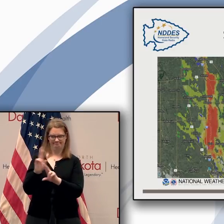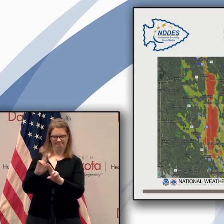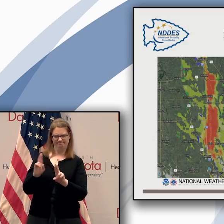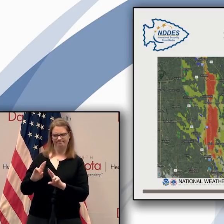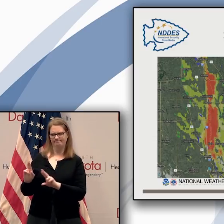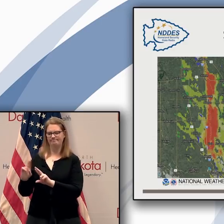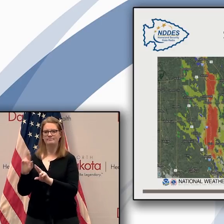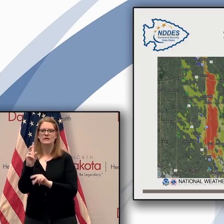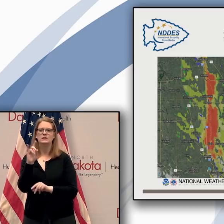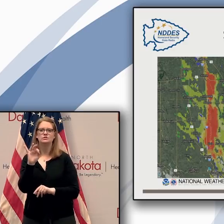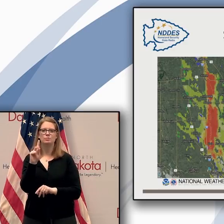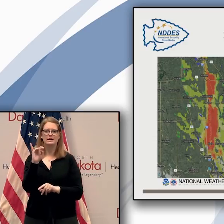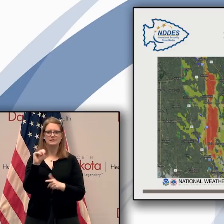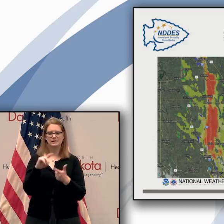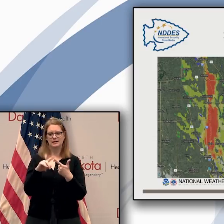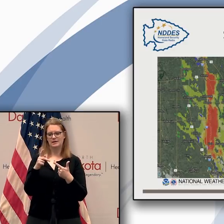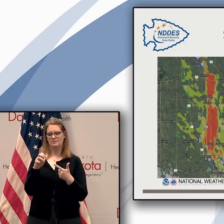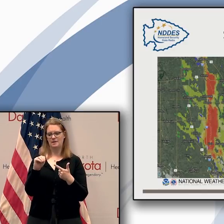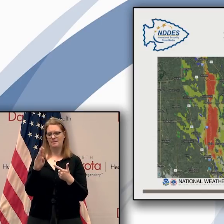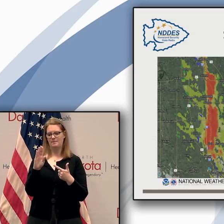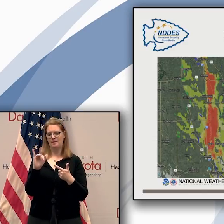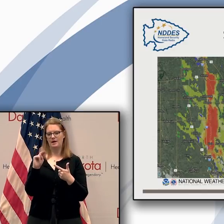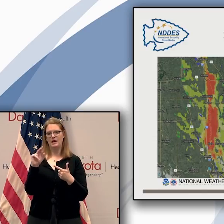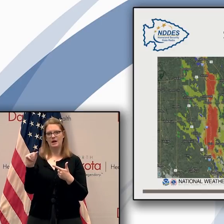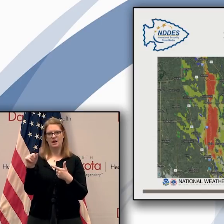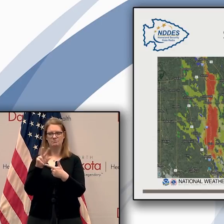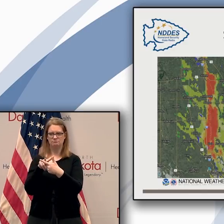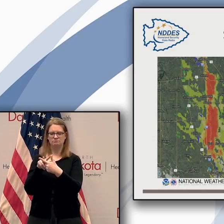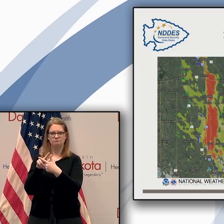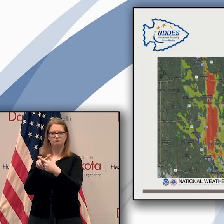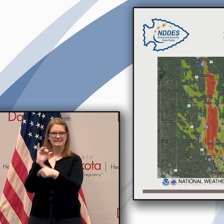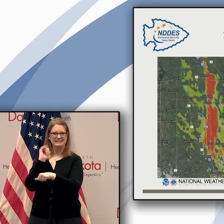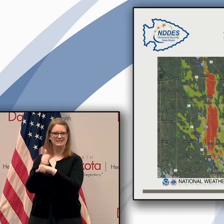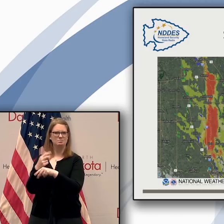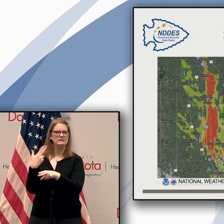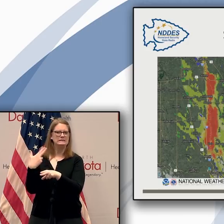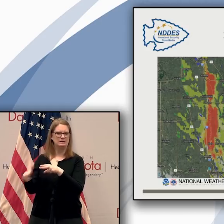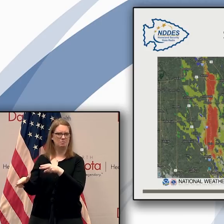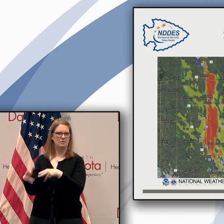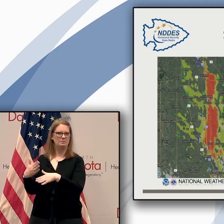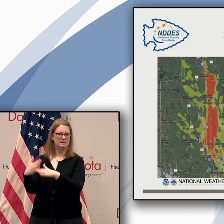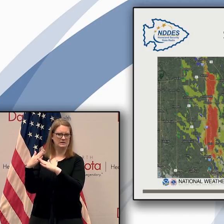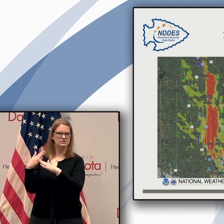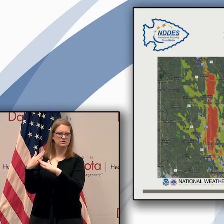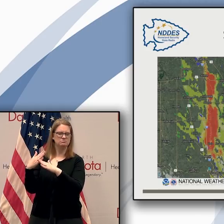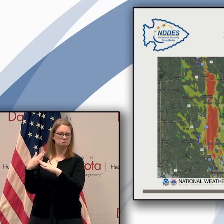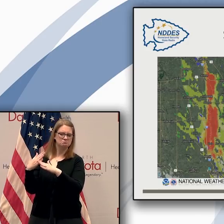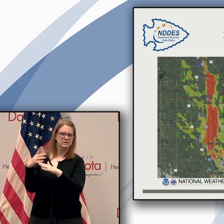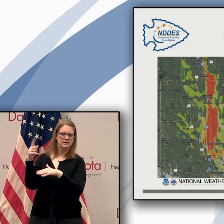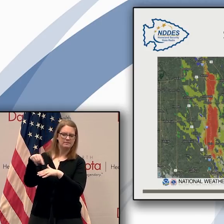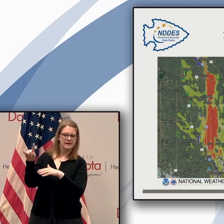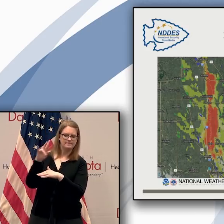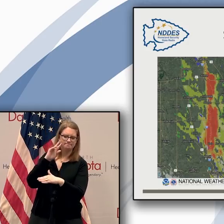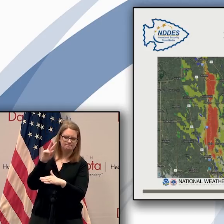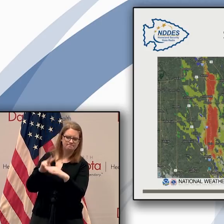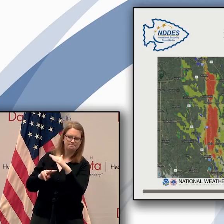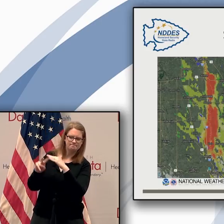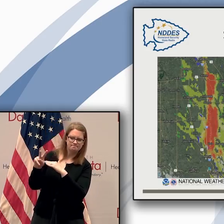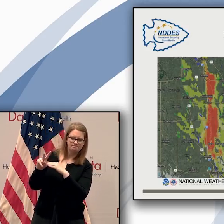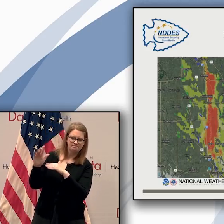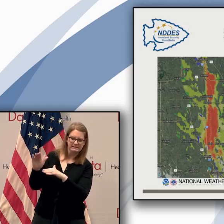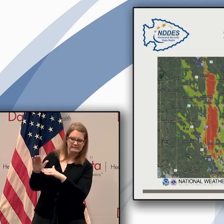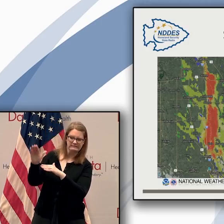The city of Drayton and Pembina have implemented some temporary protective measures in anticipation of the